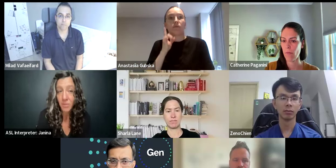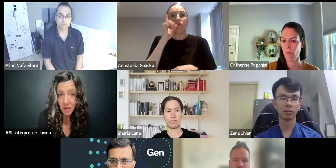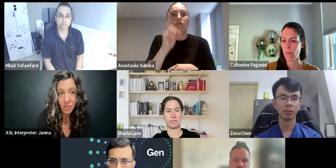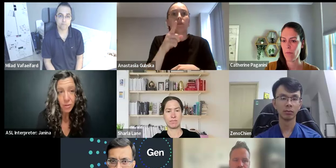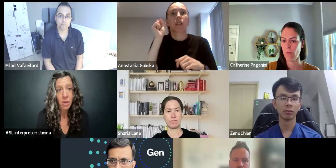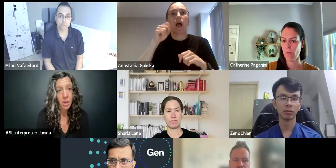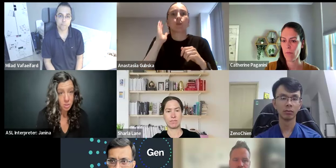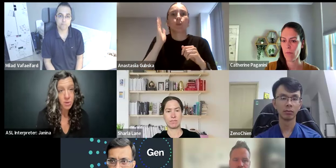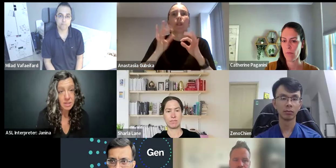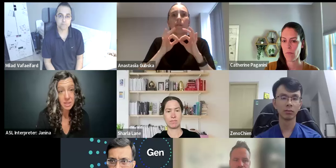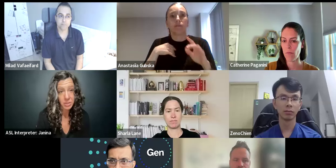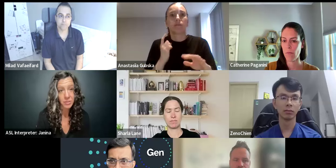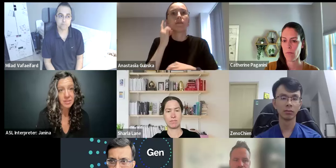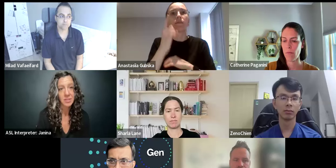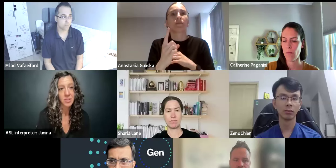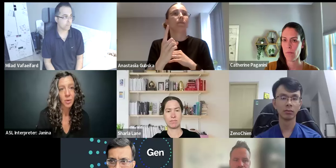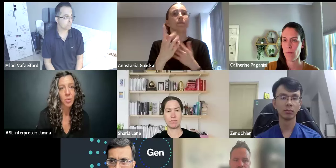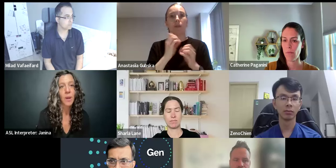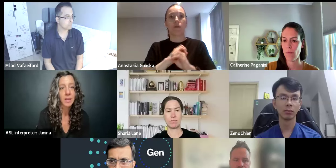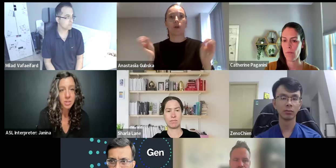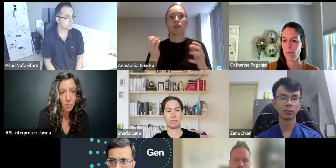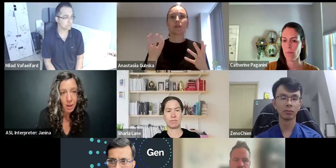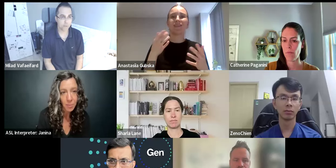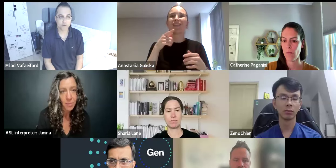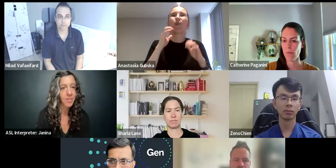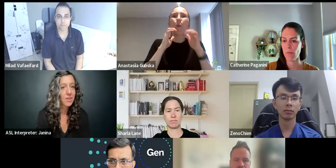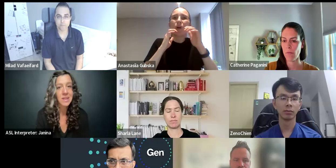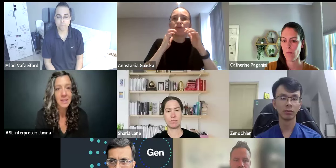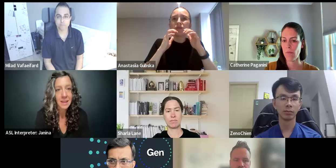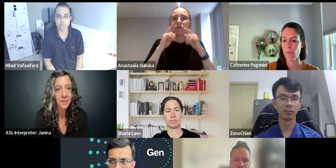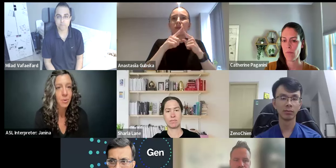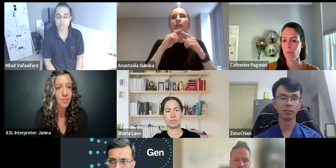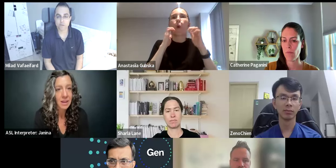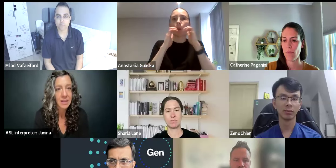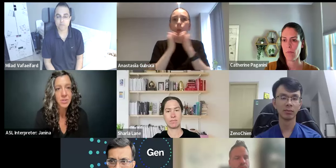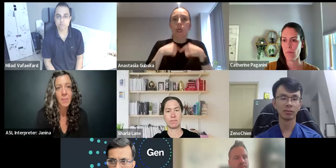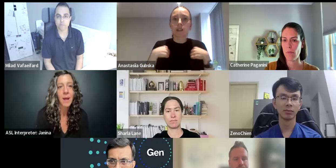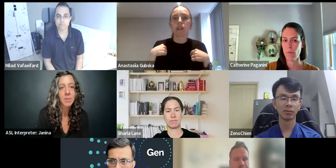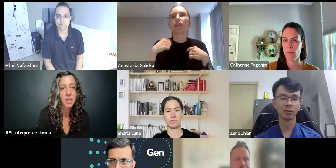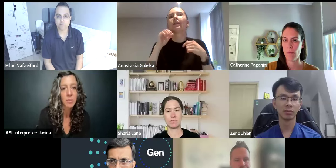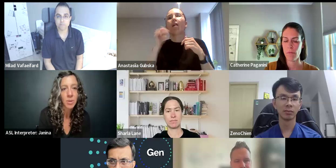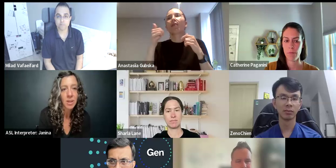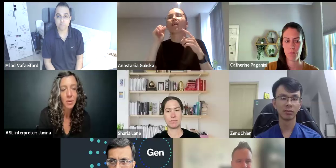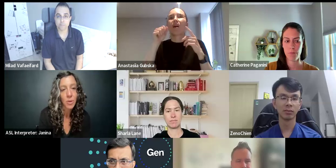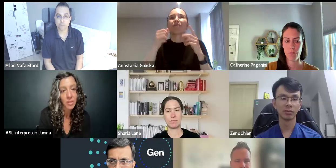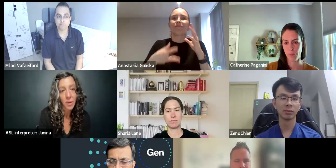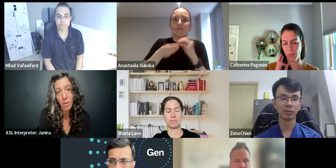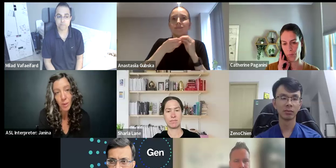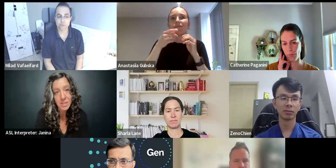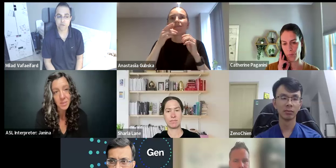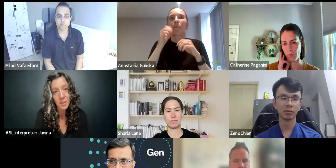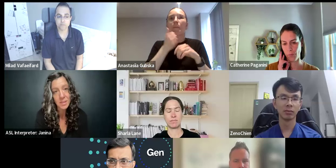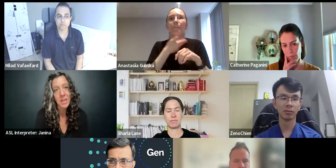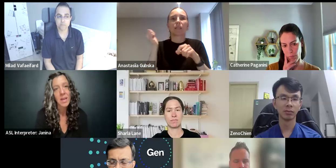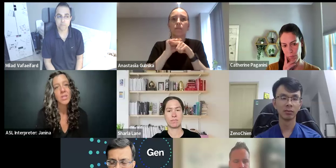they don't provide full interpretation services. And so when I show up, there's nothing provided. And so I'm not able to communicate with the